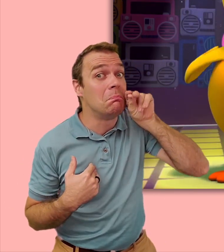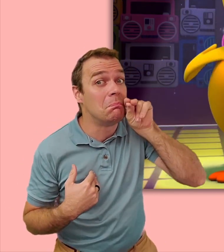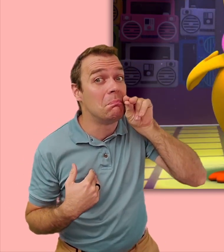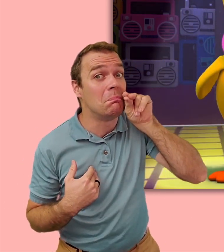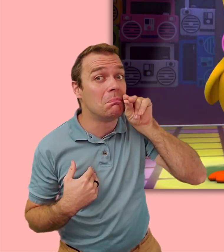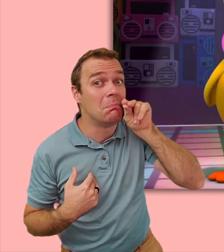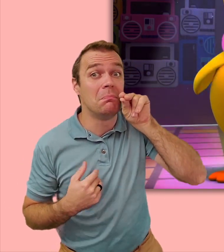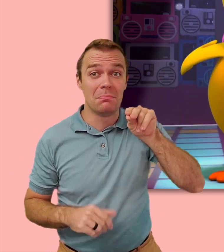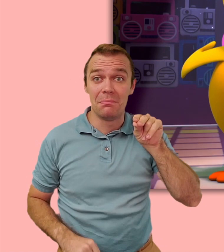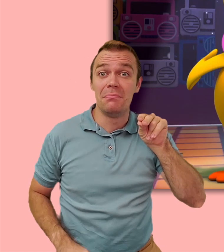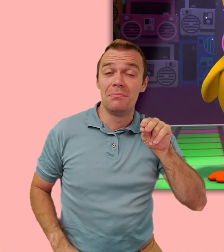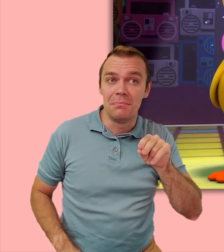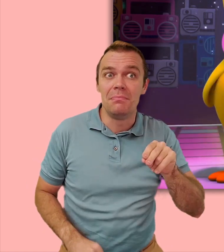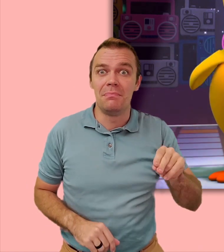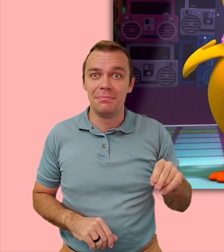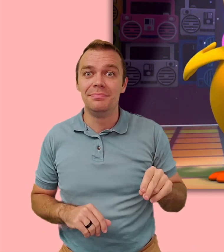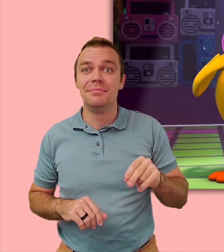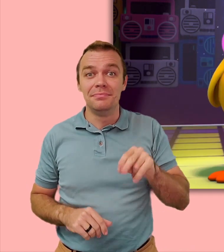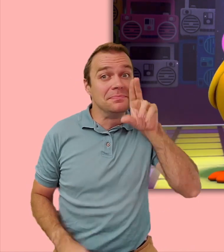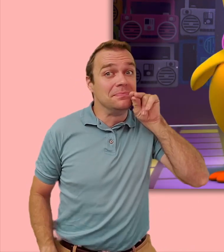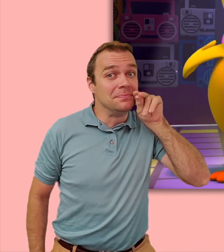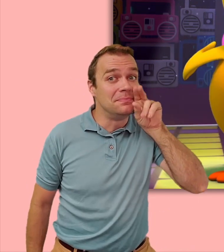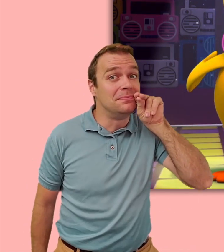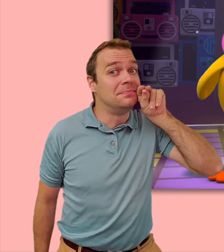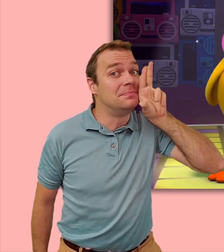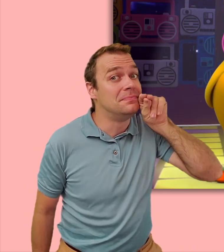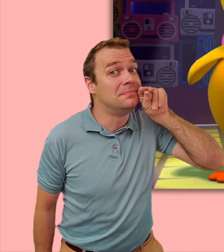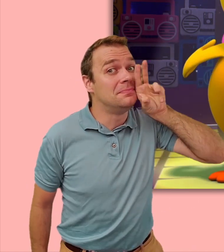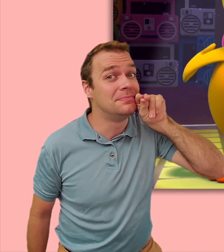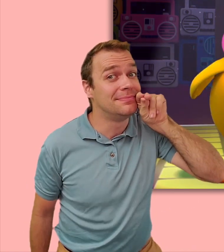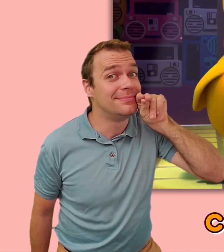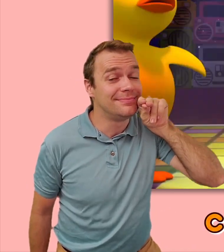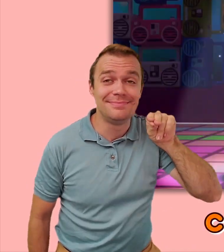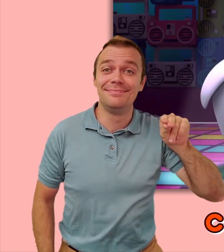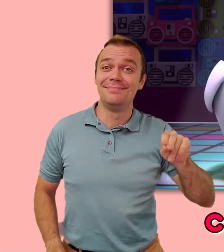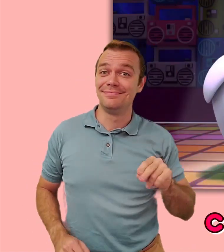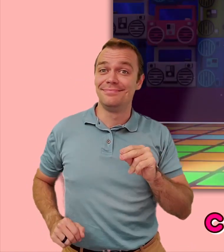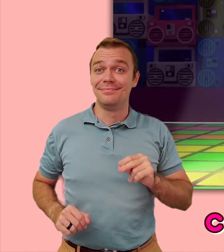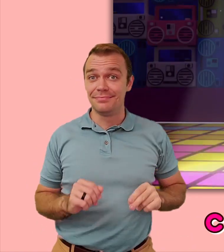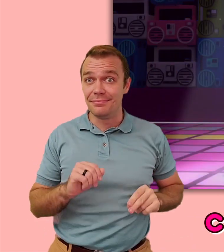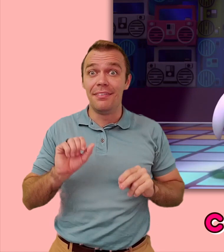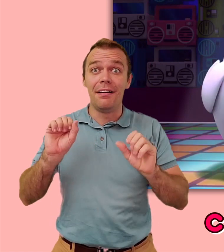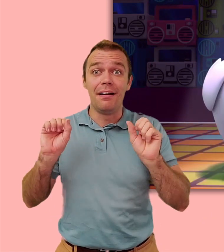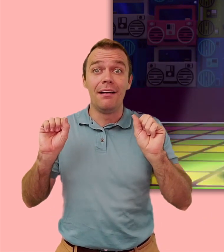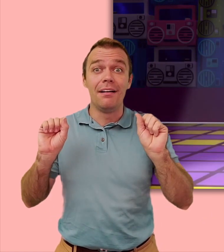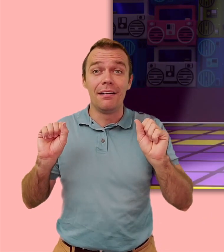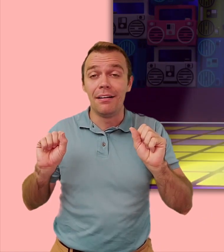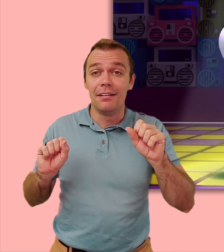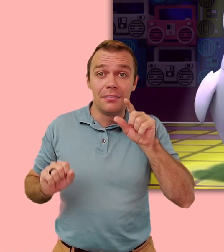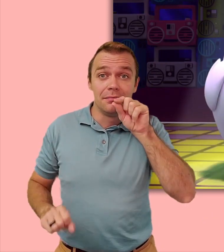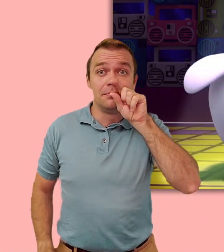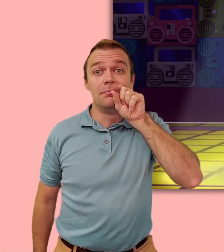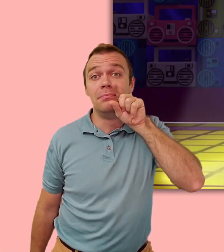quack? Listen to the duck go quack, quack, quack. Can you hear the hen go